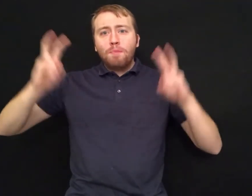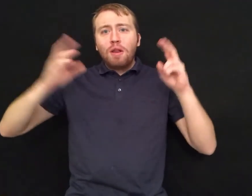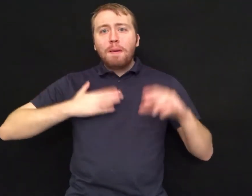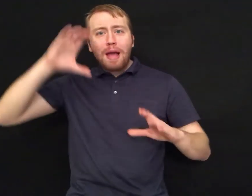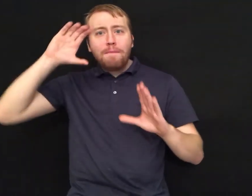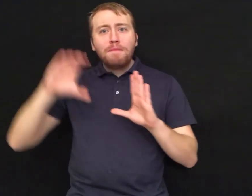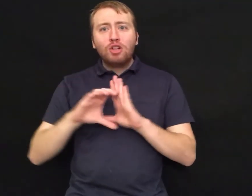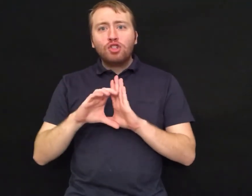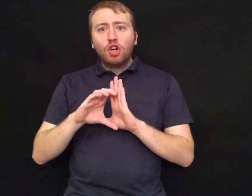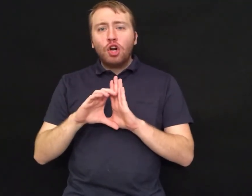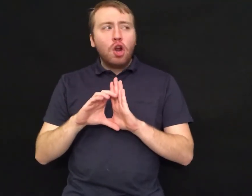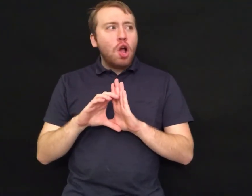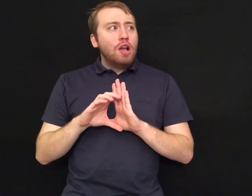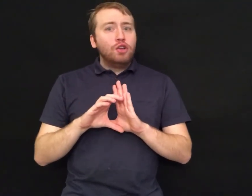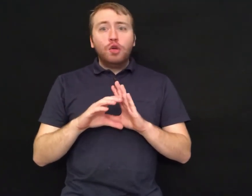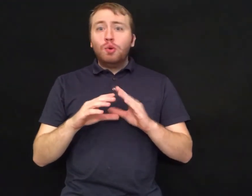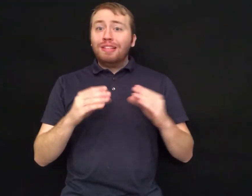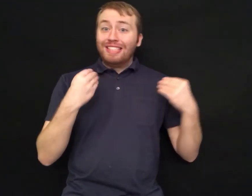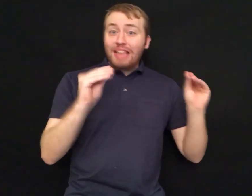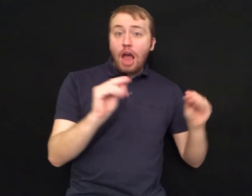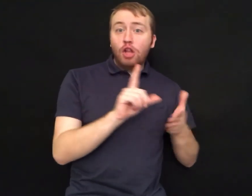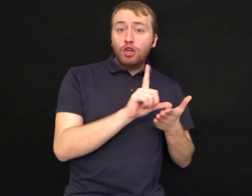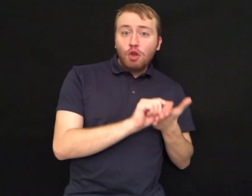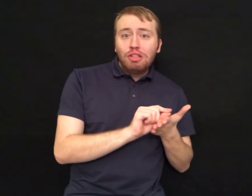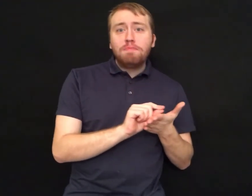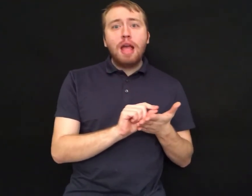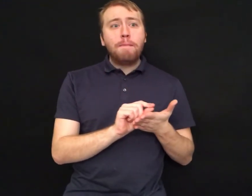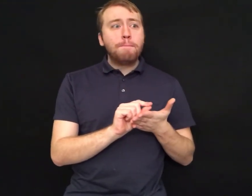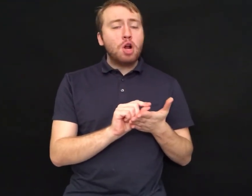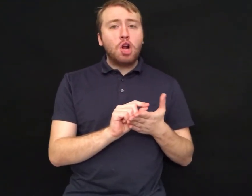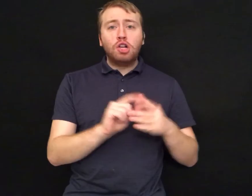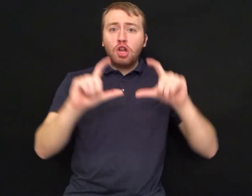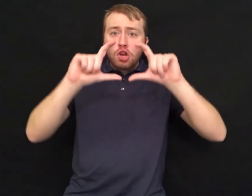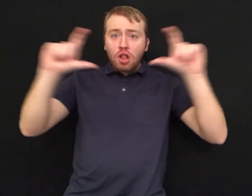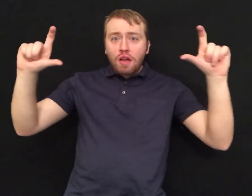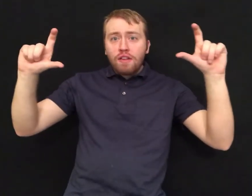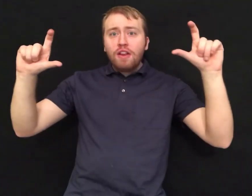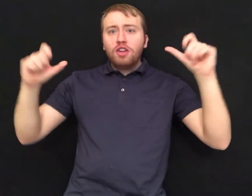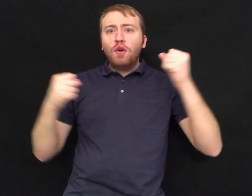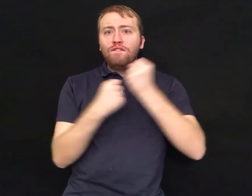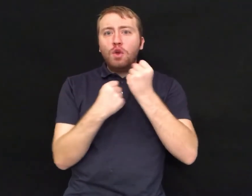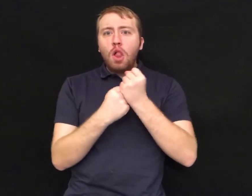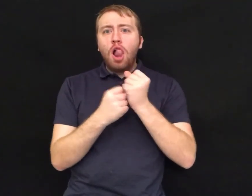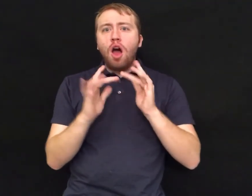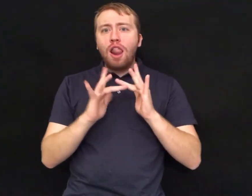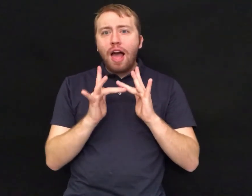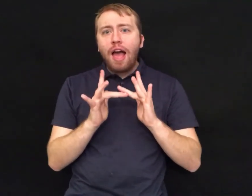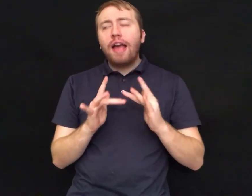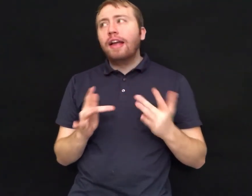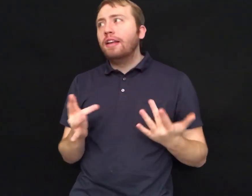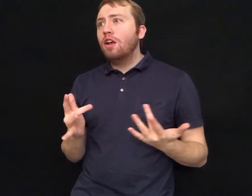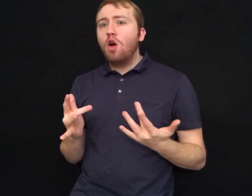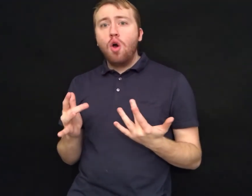you recall a particular image of me say wearing a beret